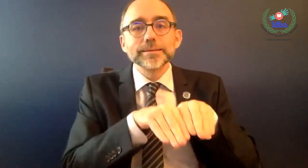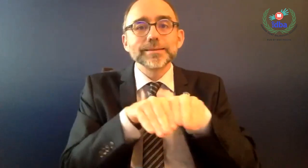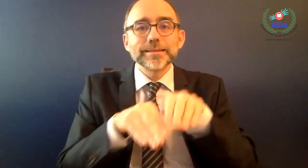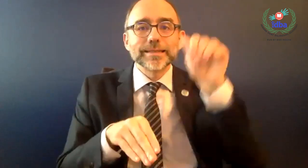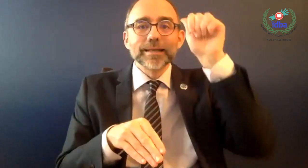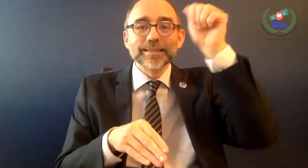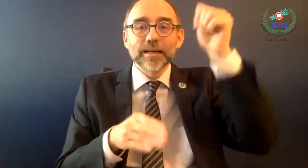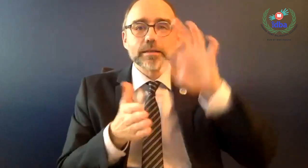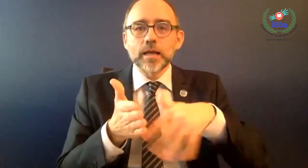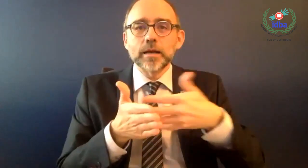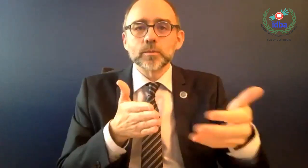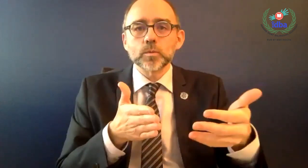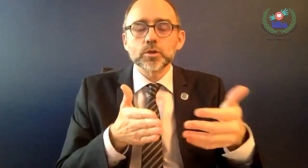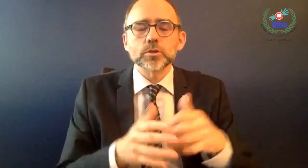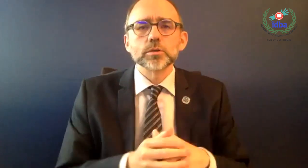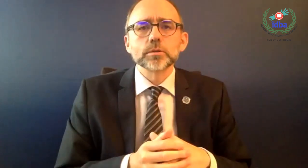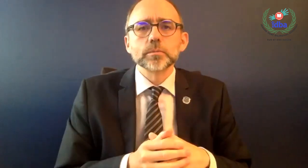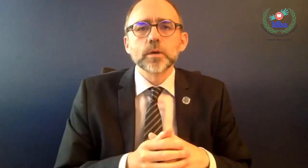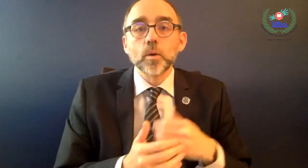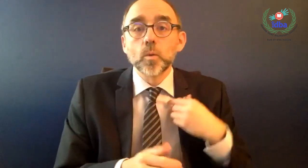and also is aiming towards standardization.